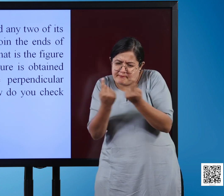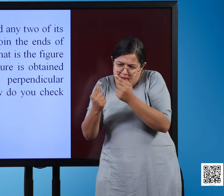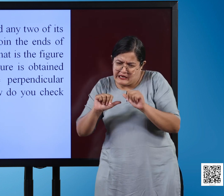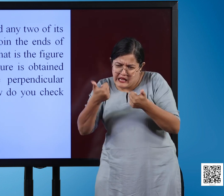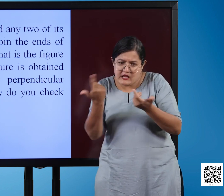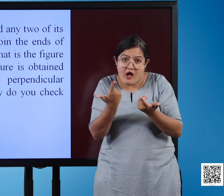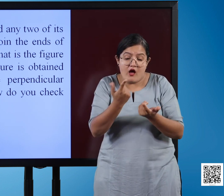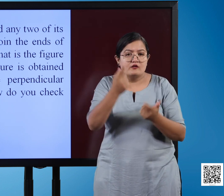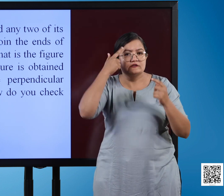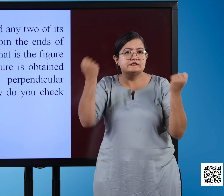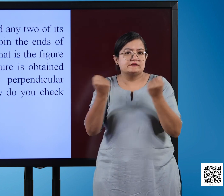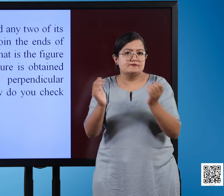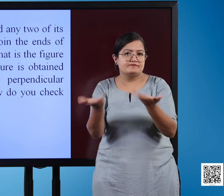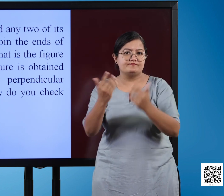How do you check your answer?